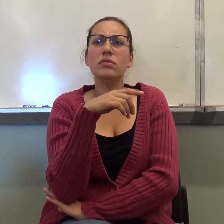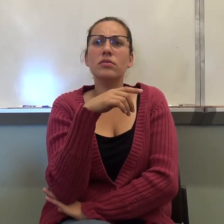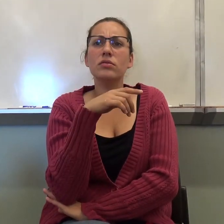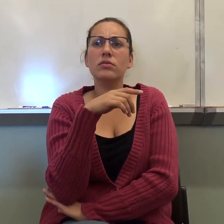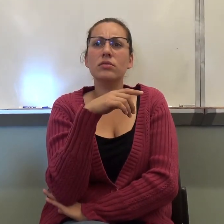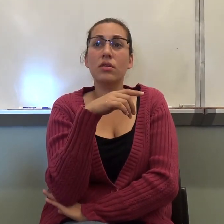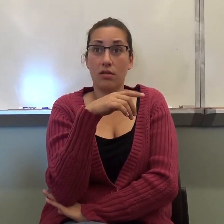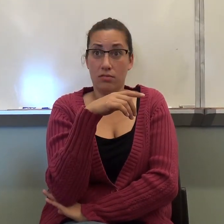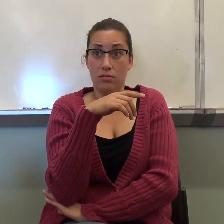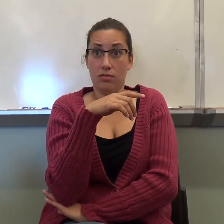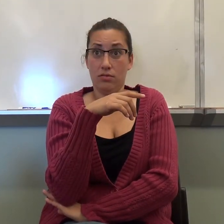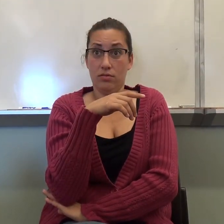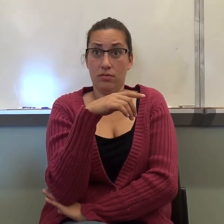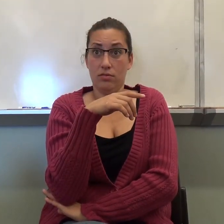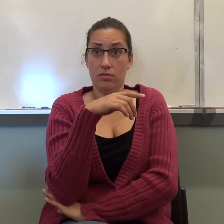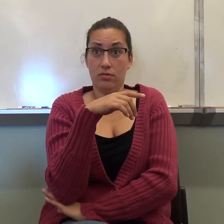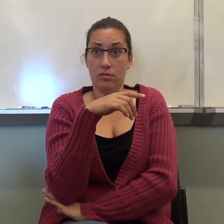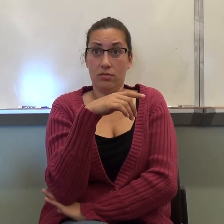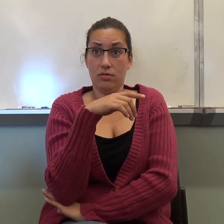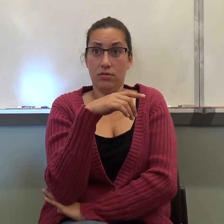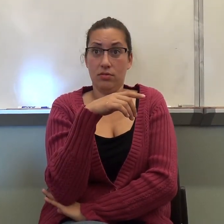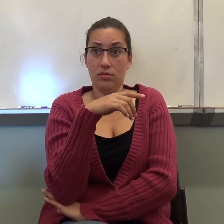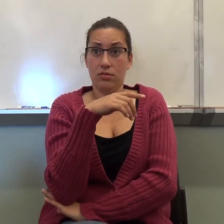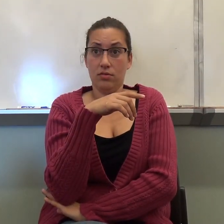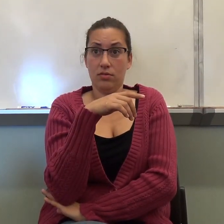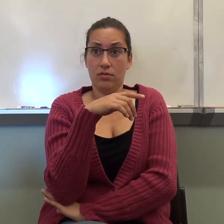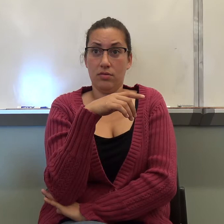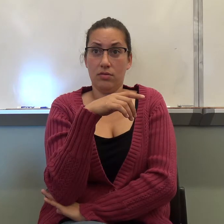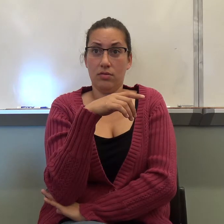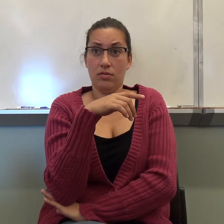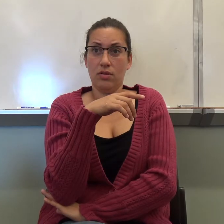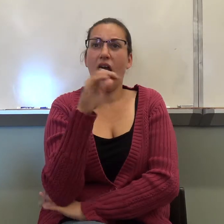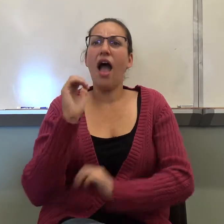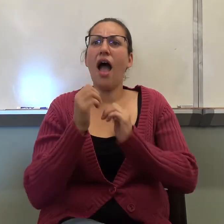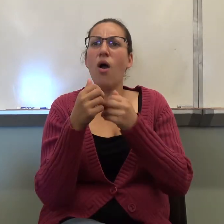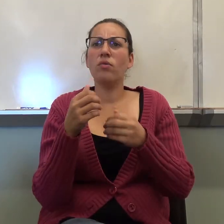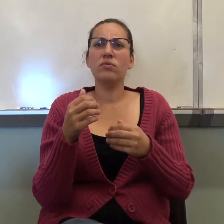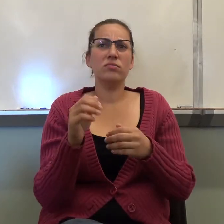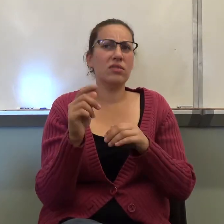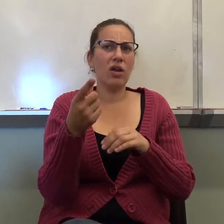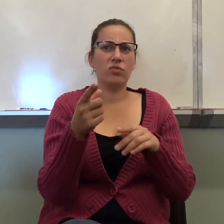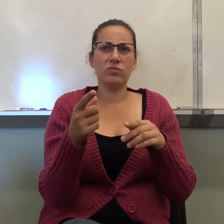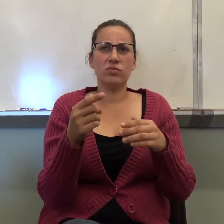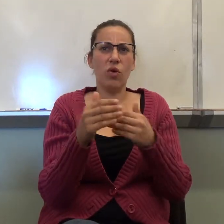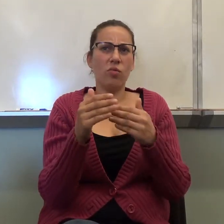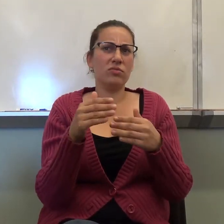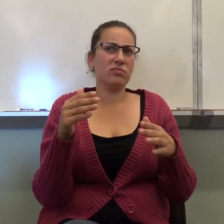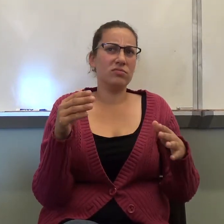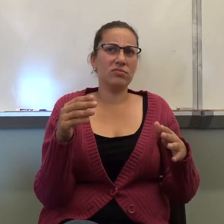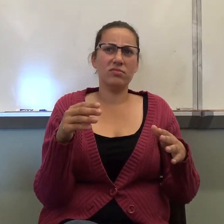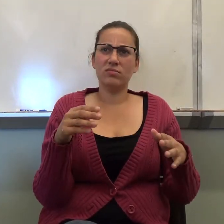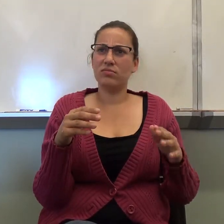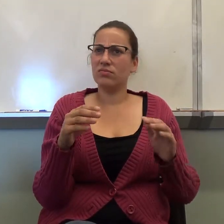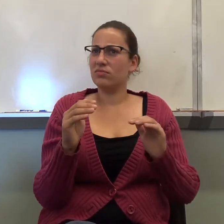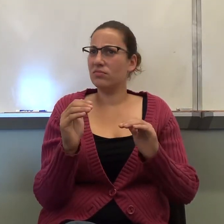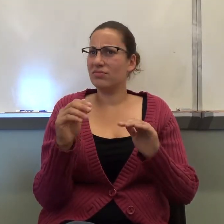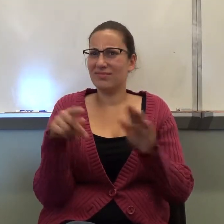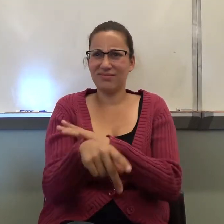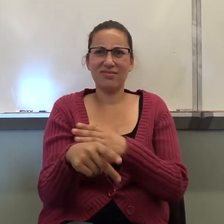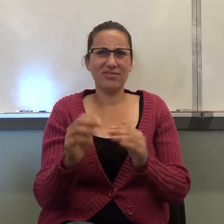Okay, now that we know it's a distributive law, yeah, okay, let's do it. Bring that in, make sure everything in sight gets